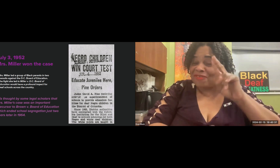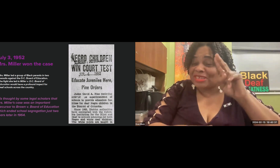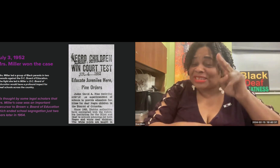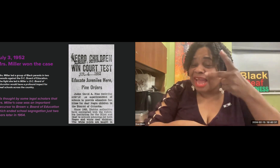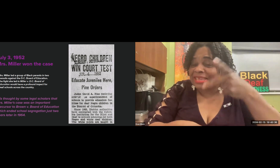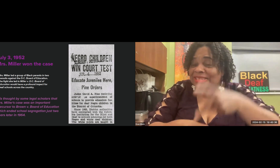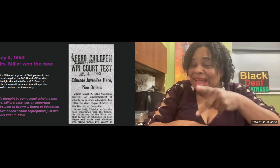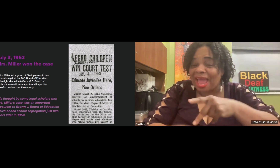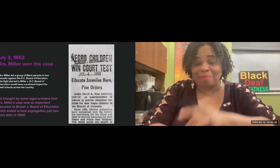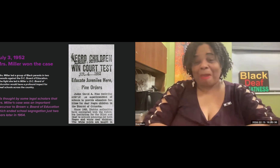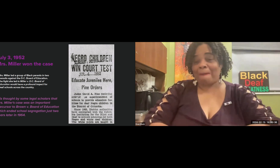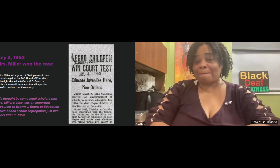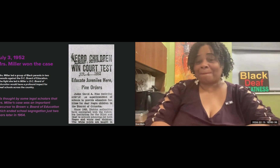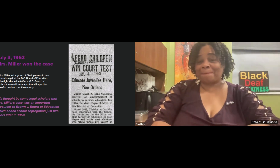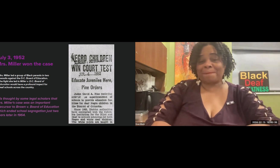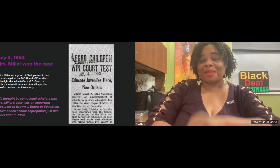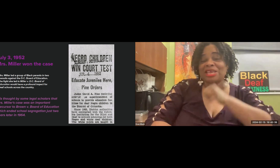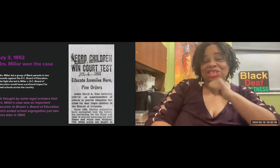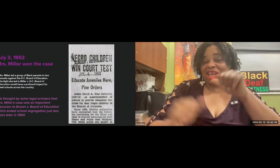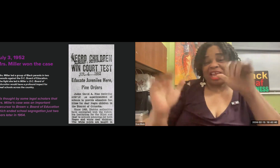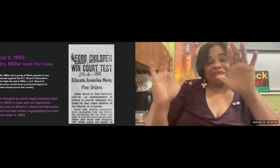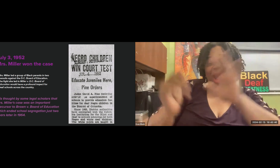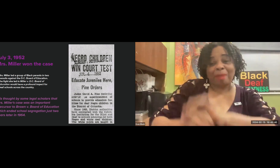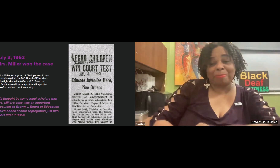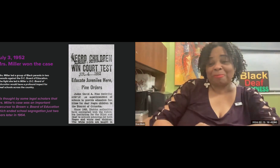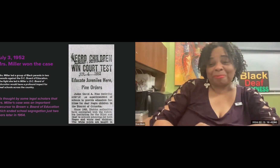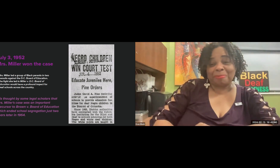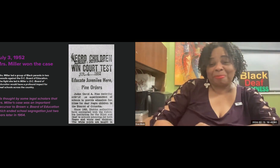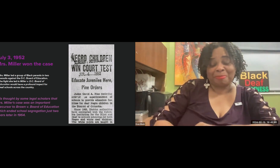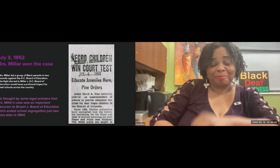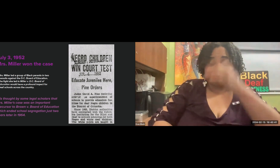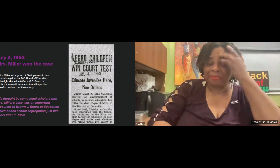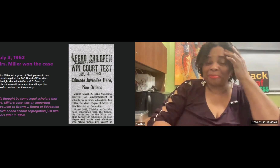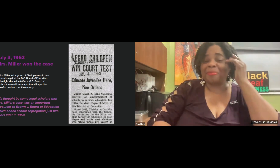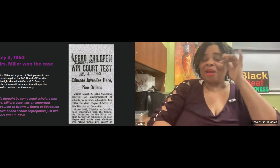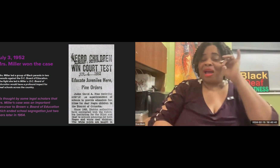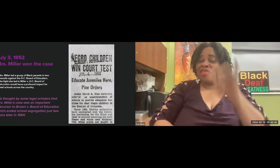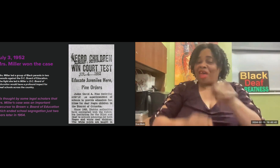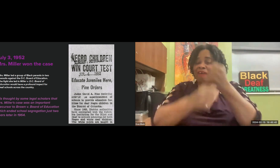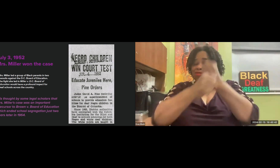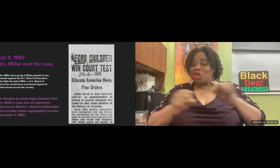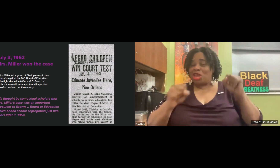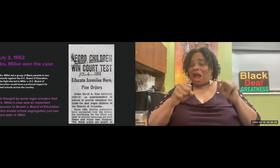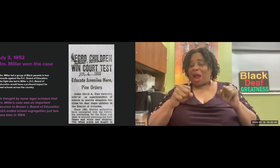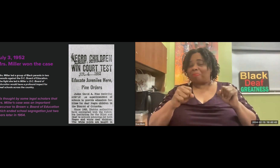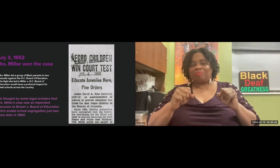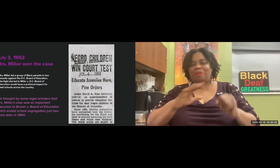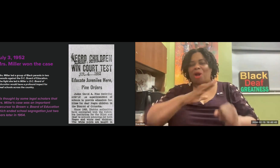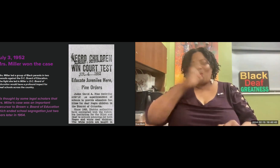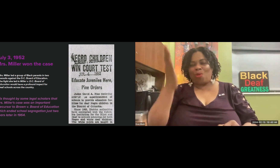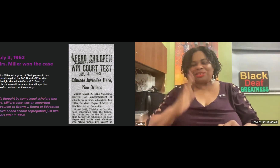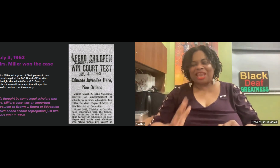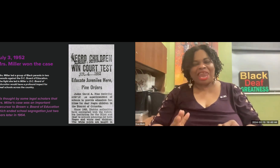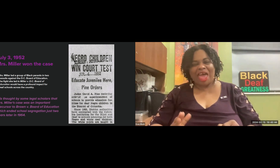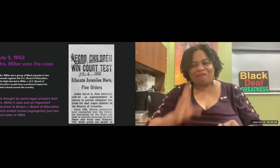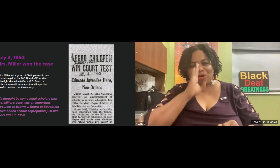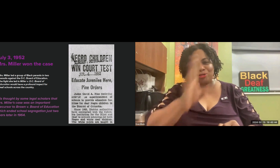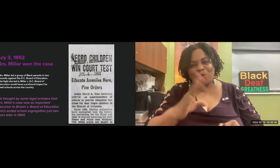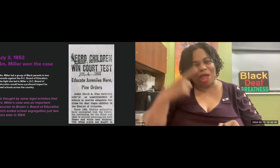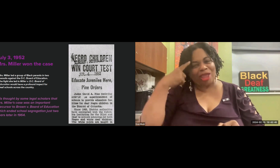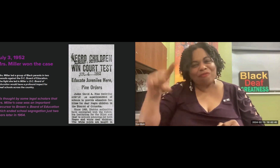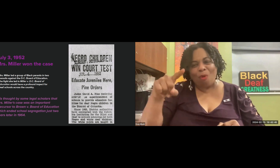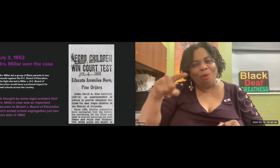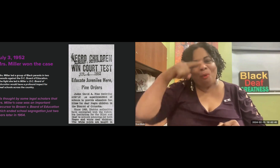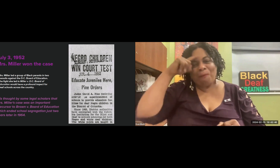judge decided to give them the win. She did not give up. So Miss Miller won